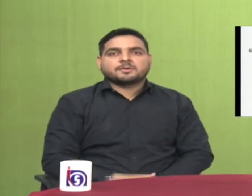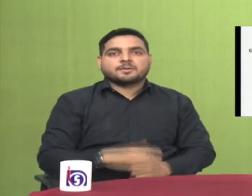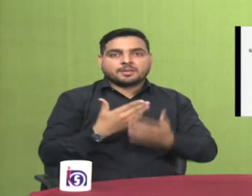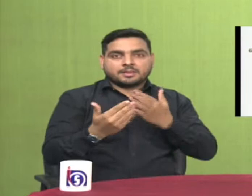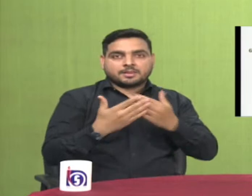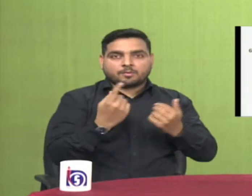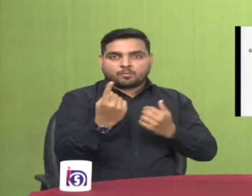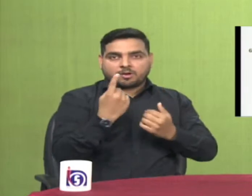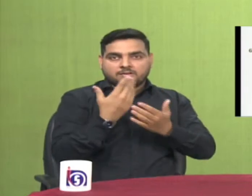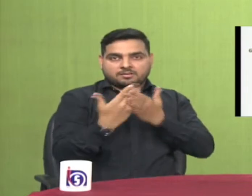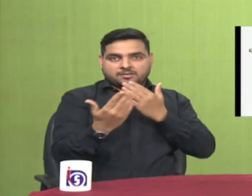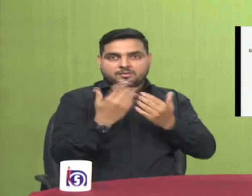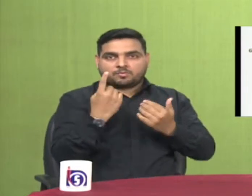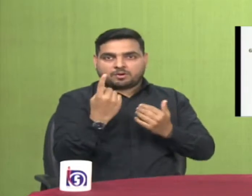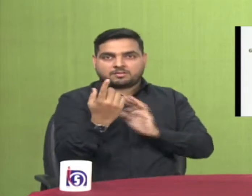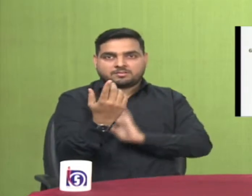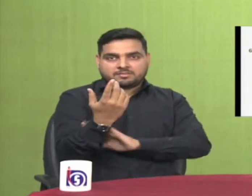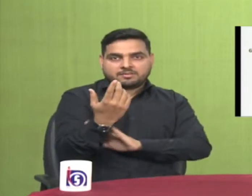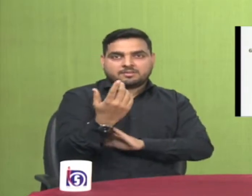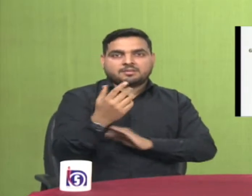can hold a toy in each hand,